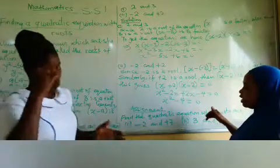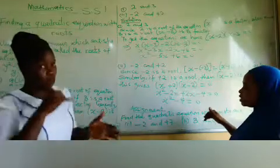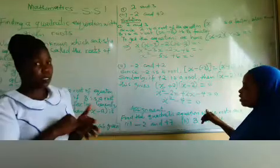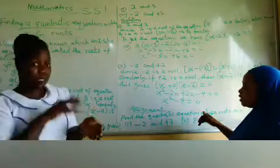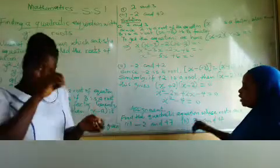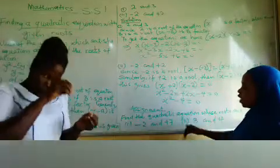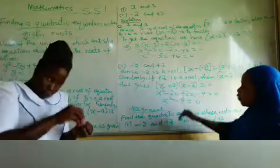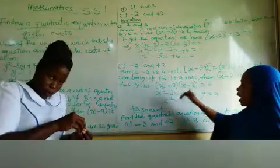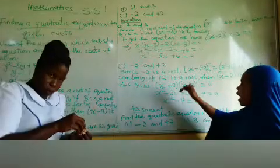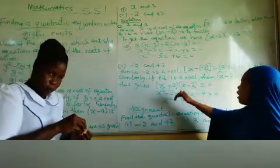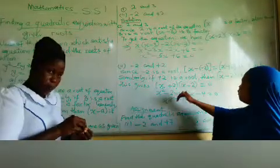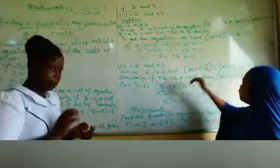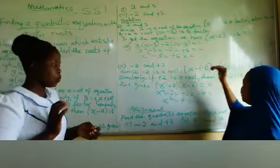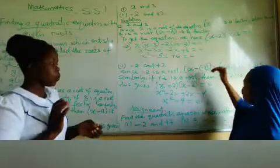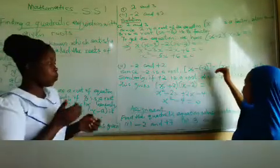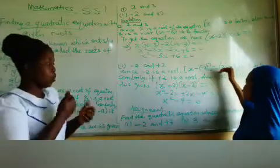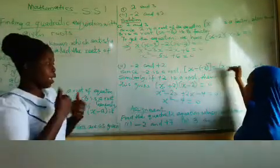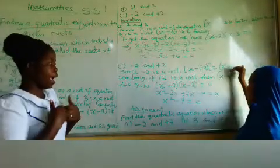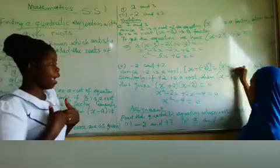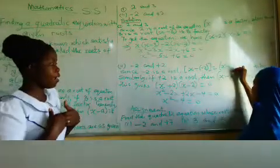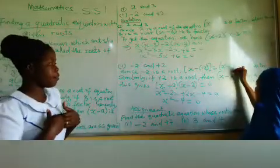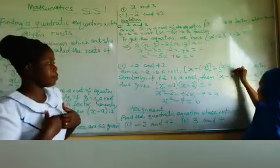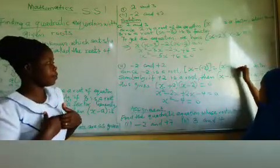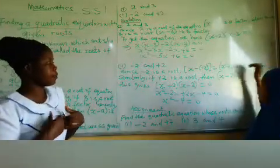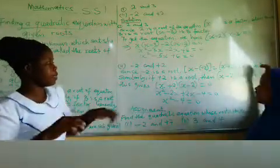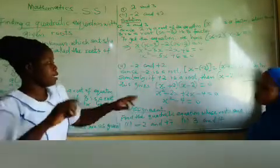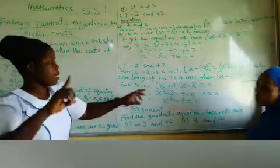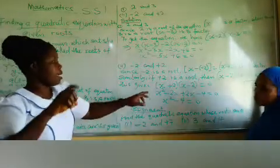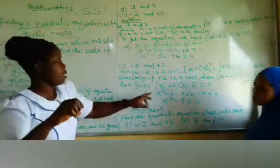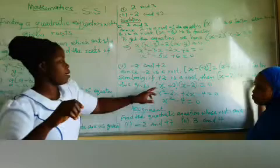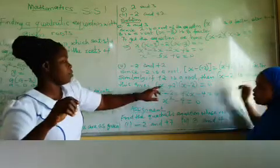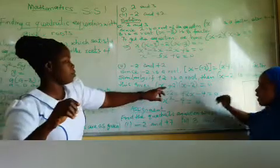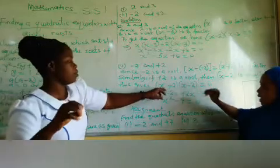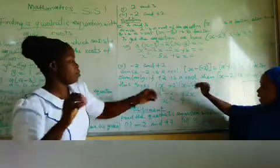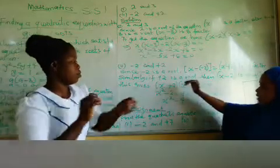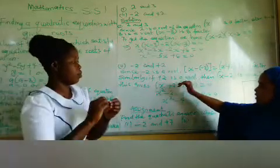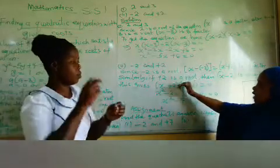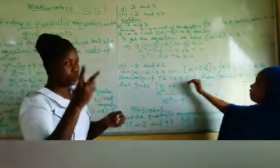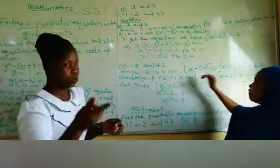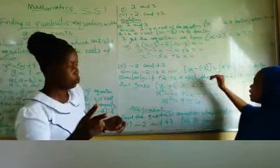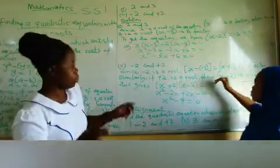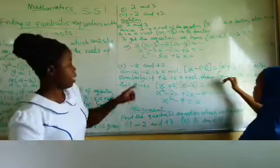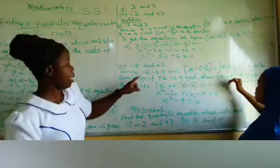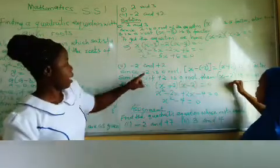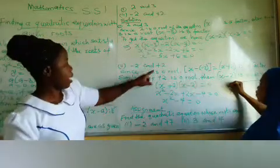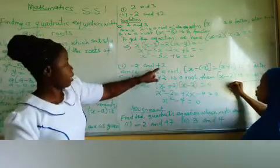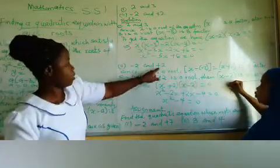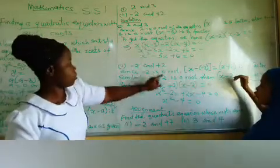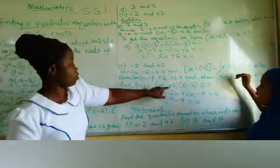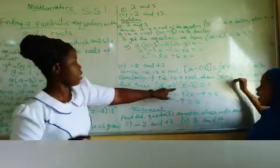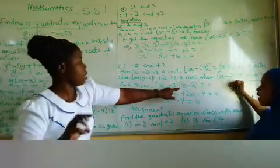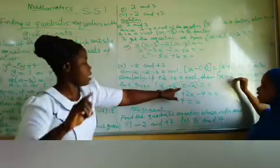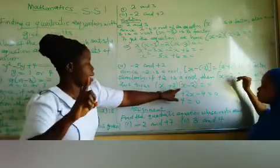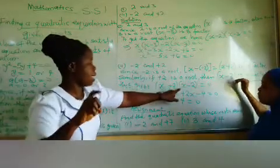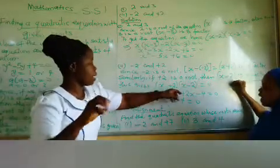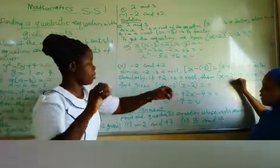x. Now we have the first factor to be x plus 2, and the second factor is equal to x